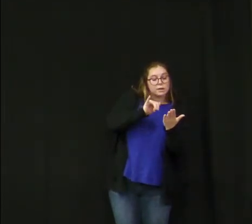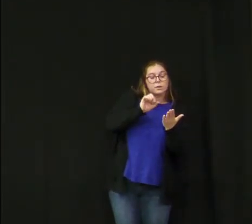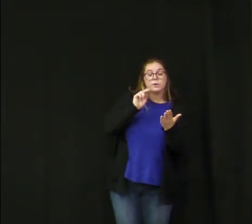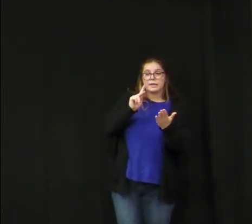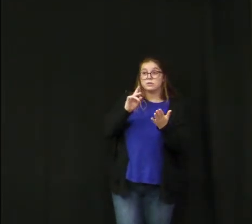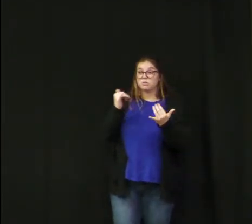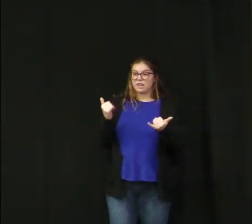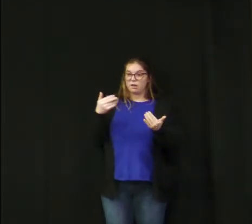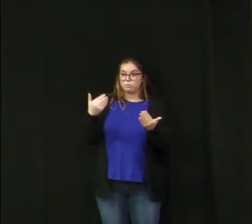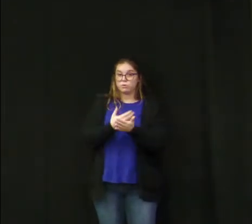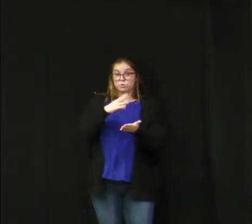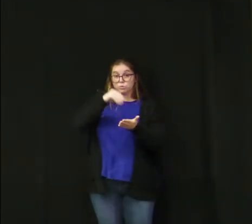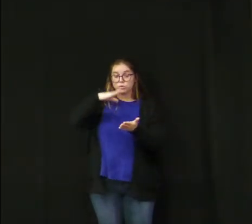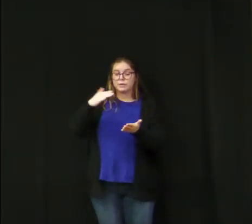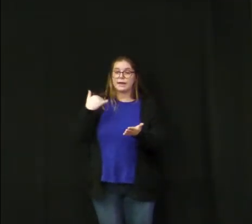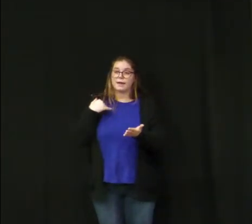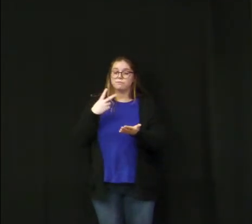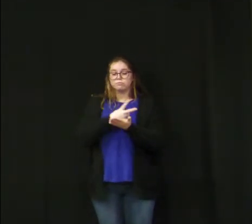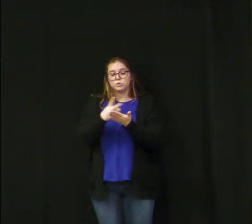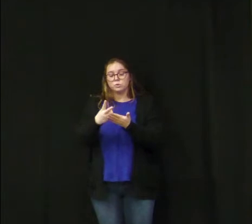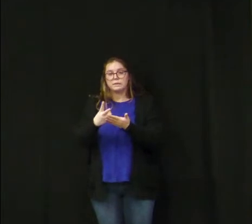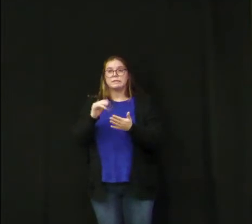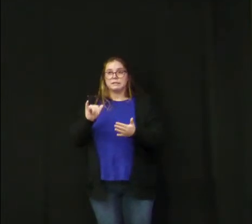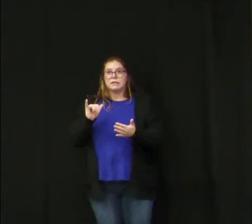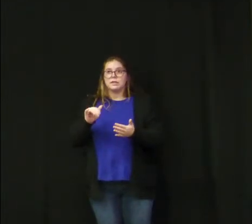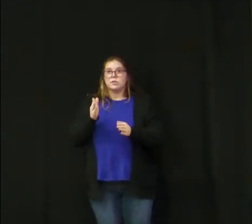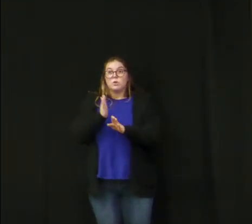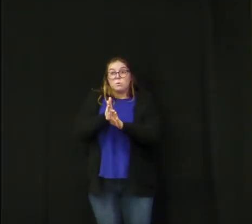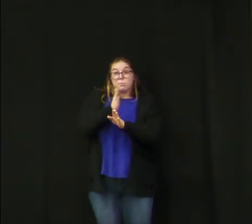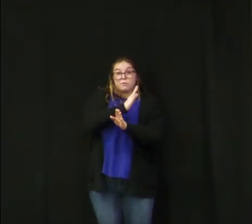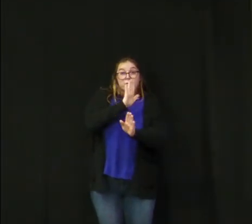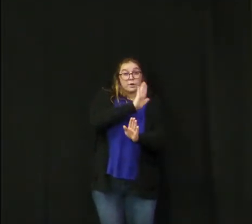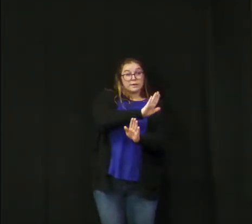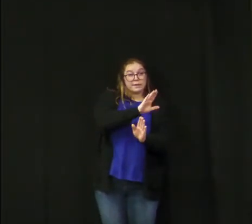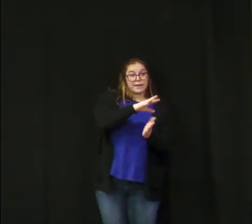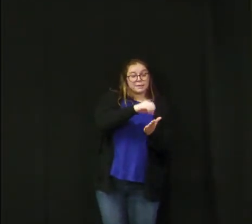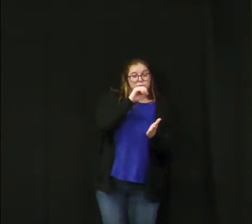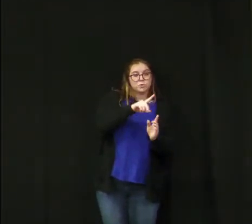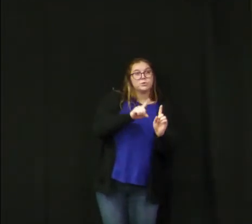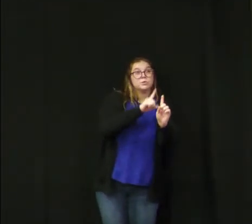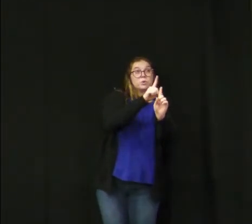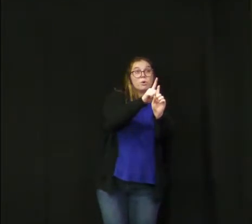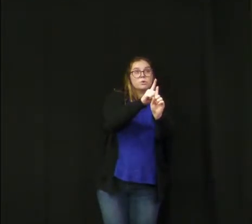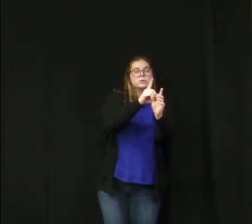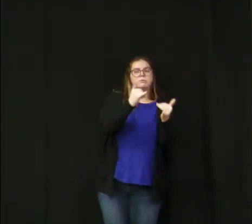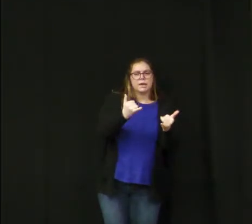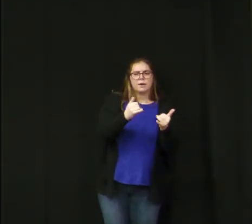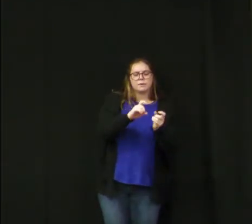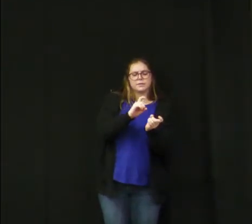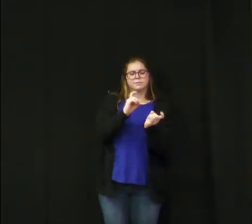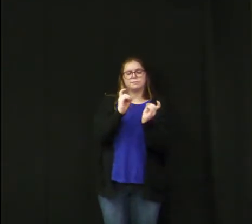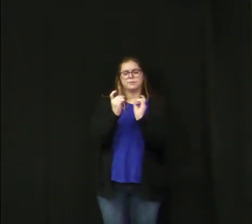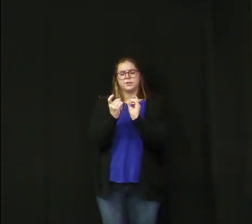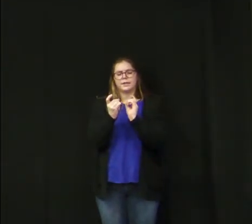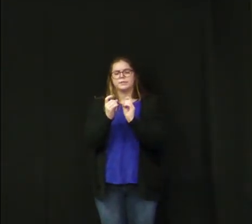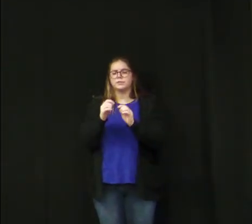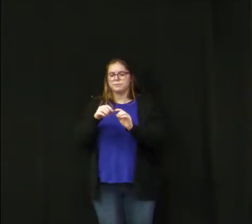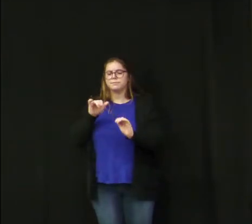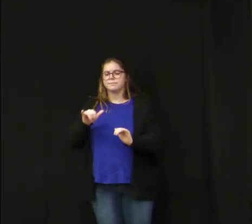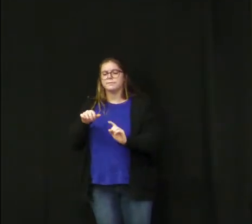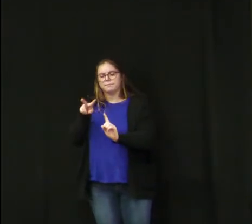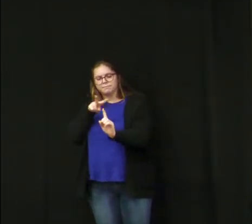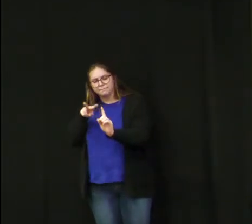this goals, right, these goals. You can go ahead and start giving them probes, start assessing them on those